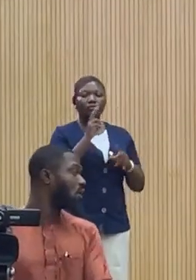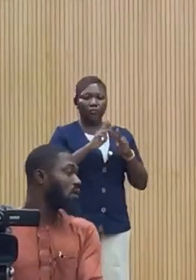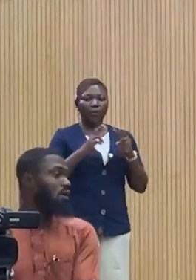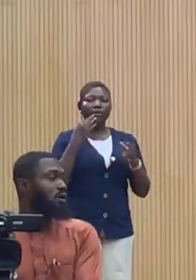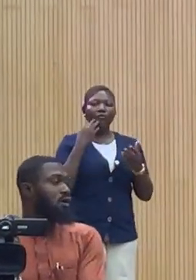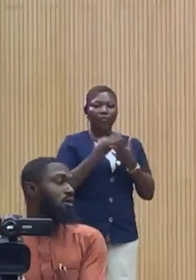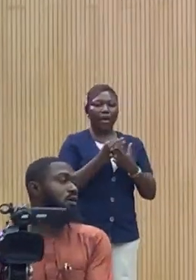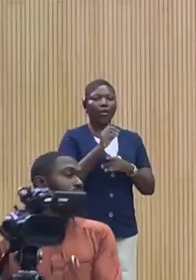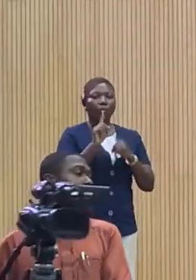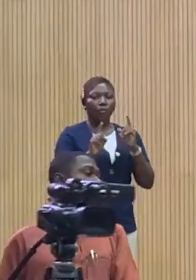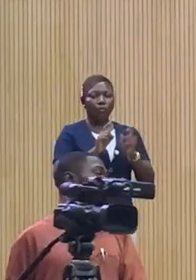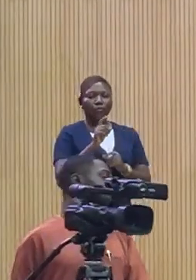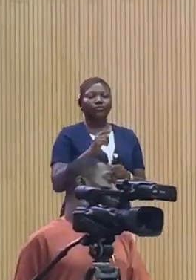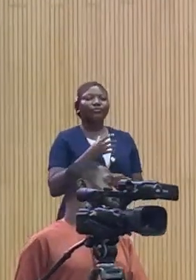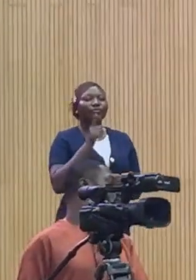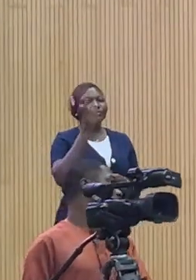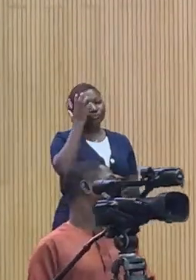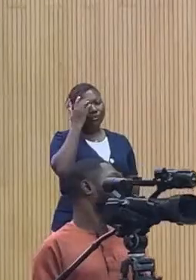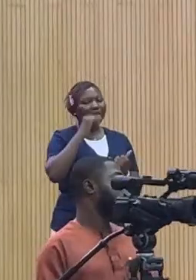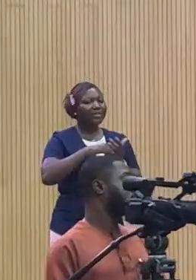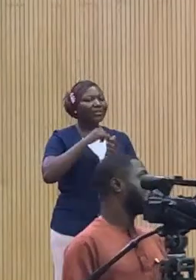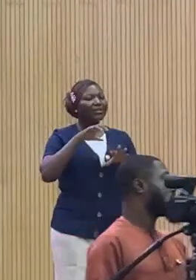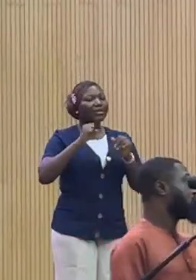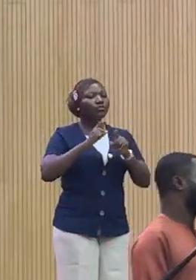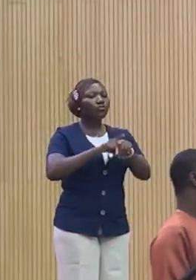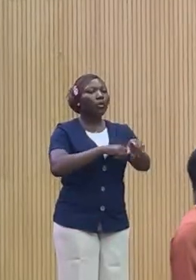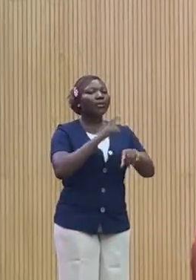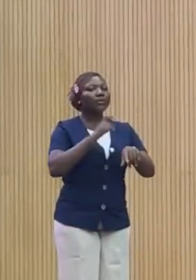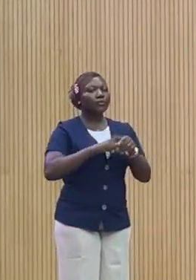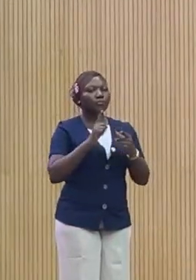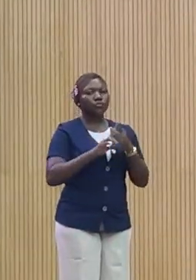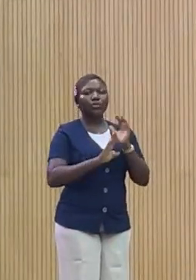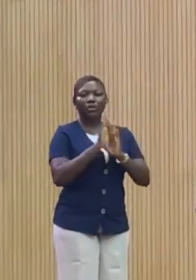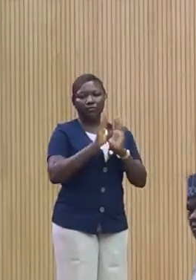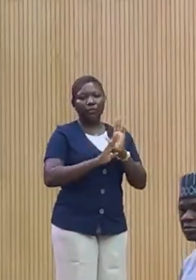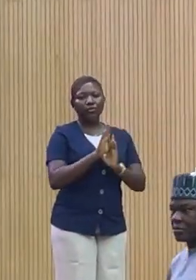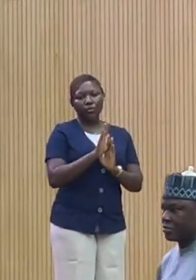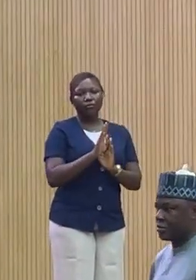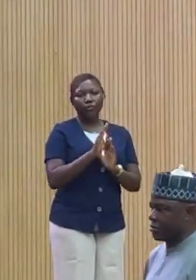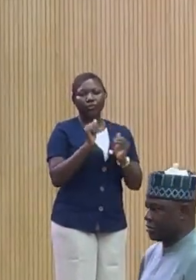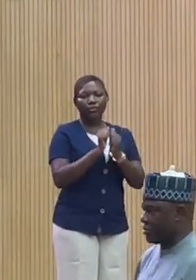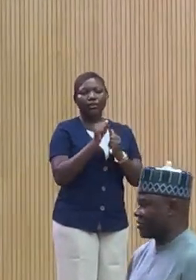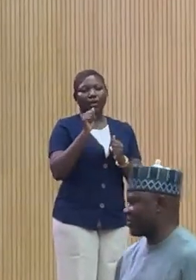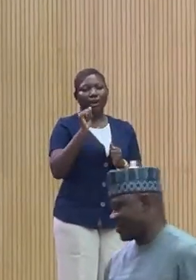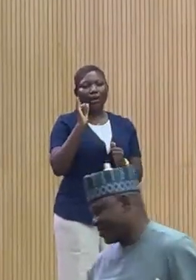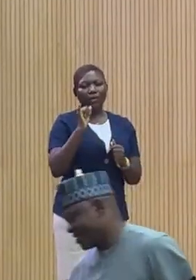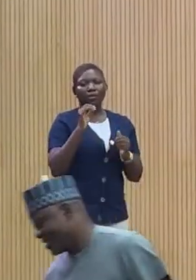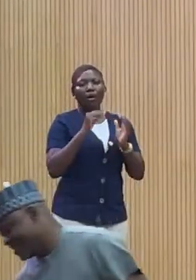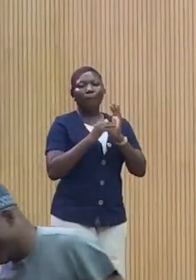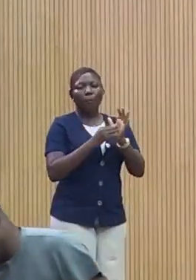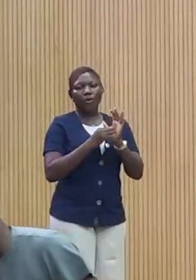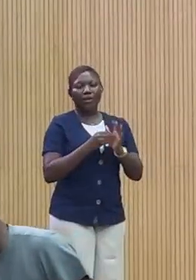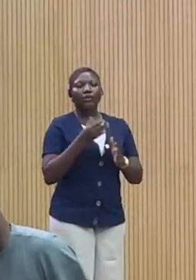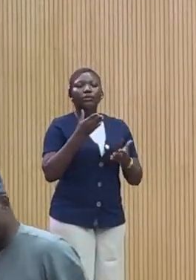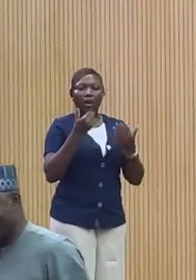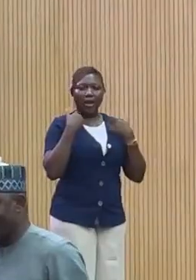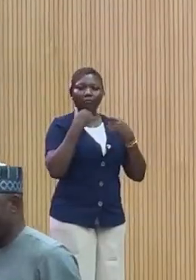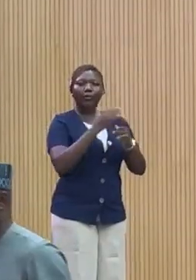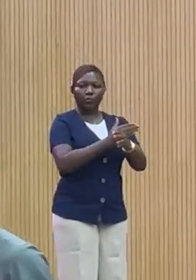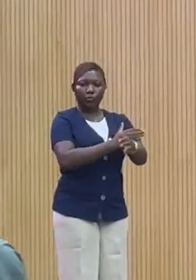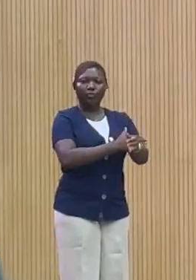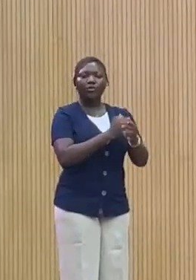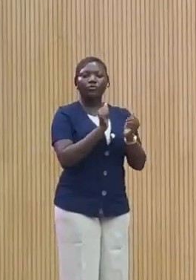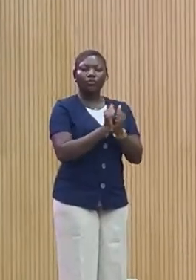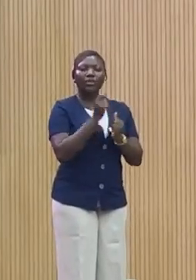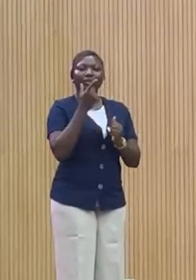hardware wearable, it does take a longer time to develop, especially since we're doing software at the same time with the AI model. There have been improvements with the prototype over